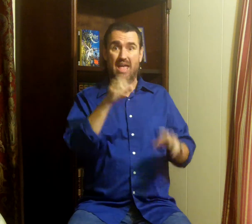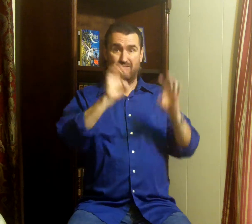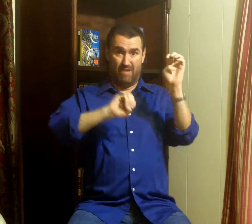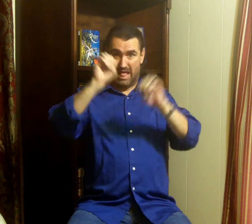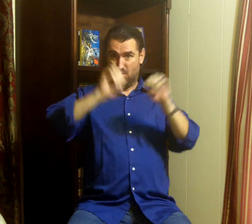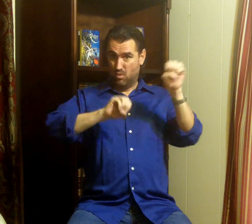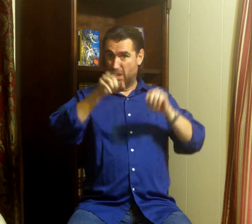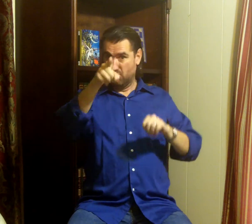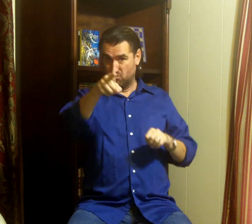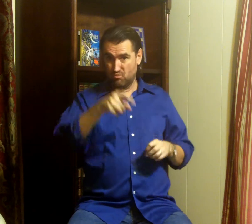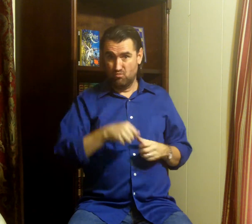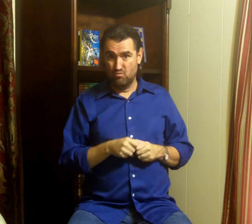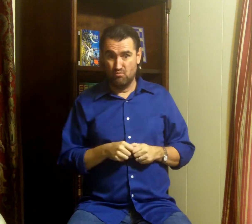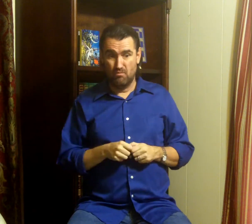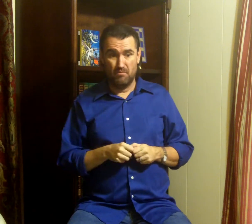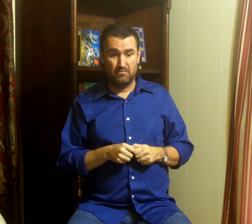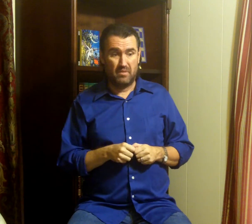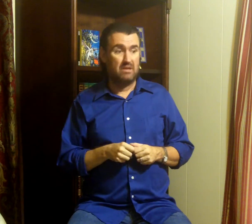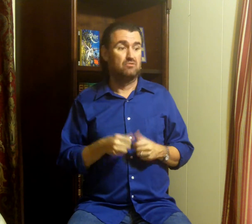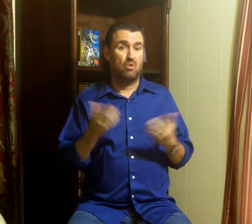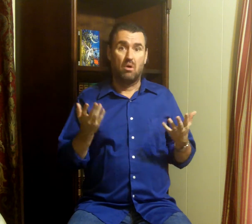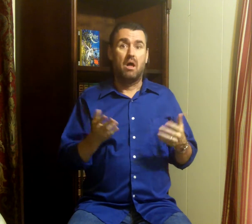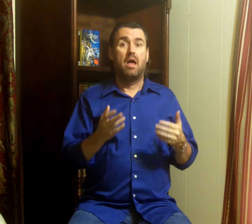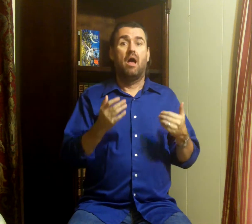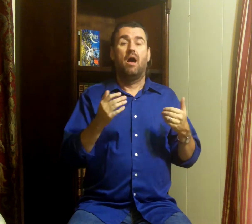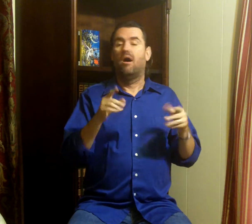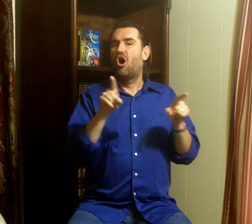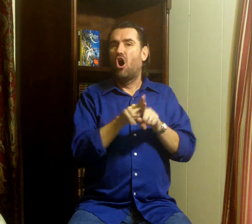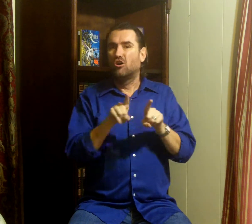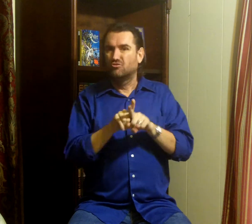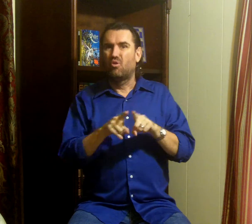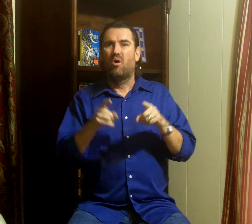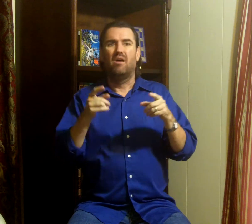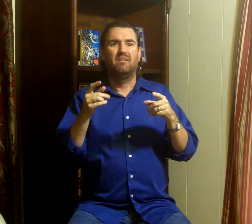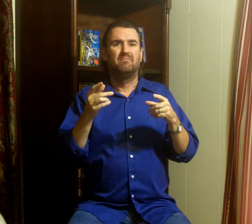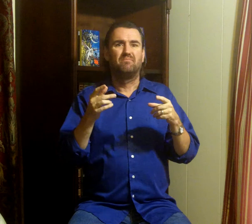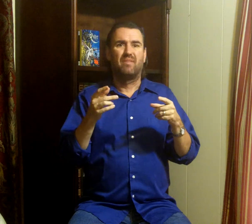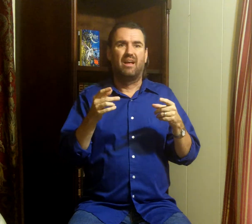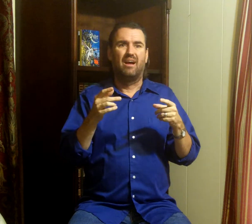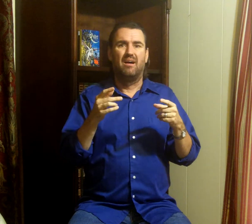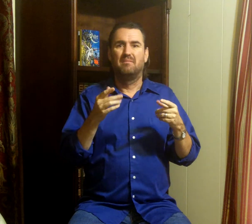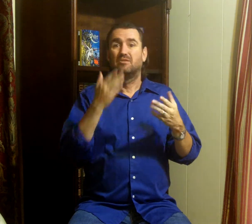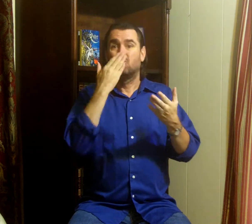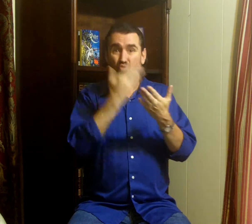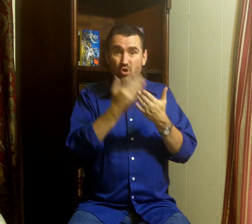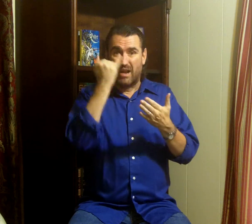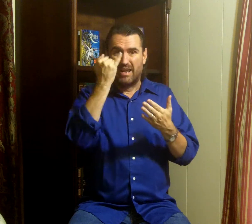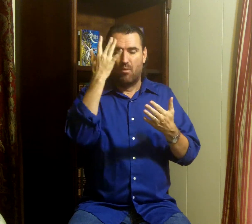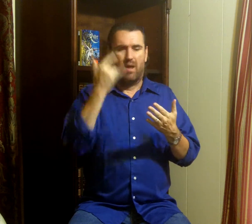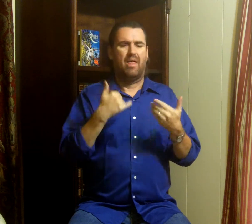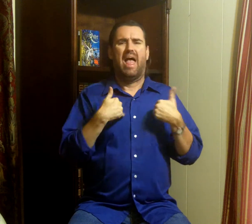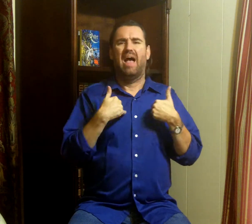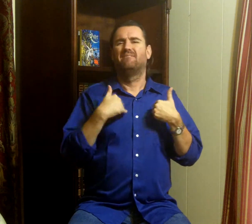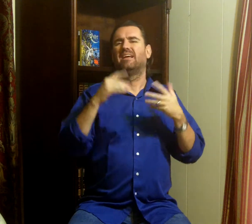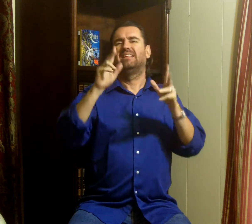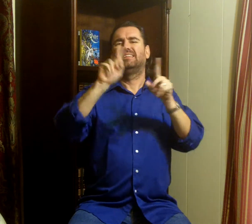individuals, like I have done it, people who you can go to ask for feedback, and then many of them will charge a